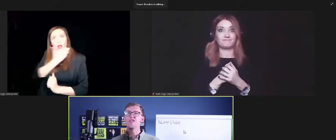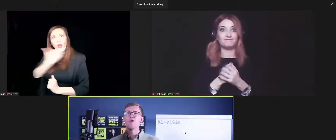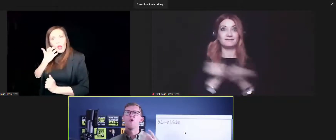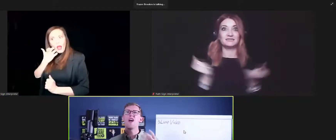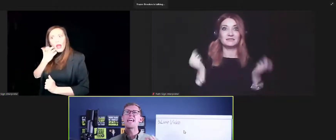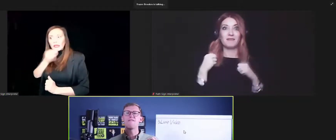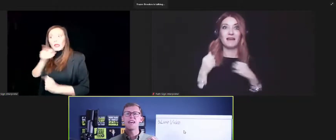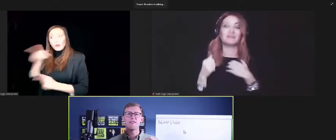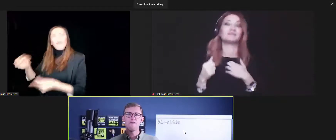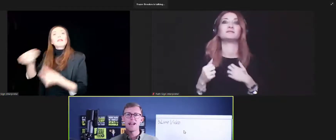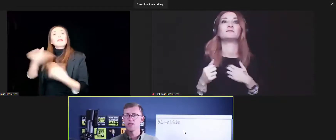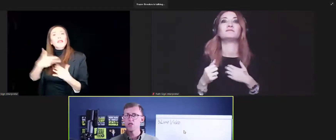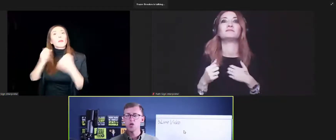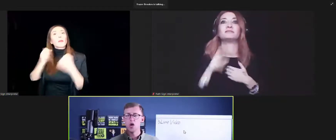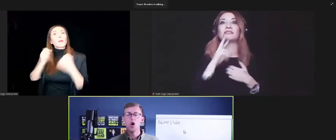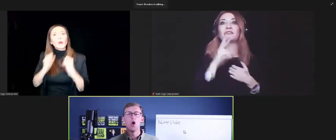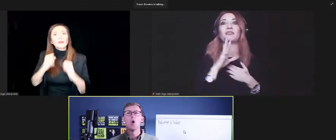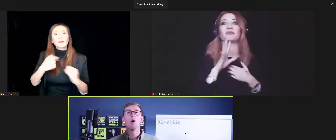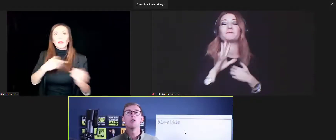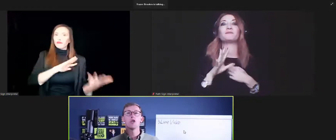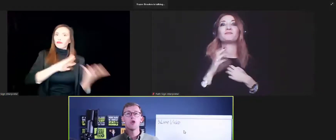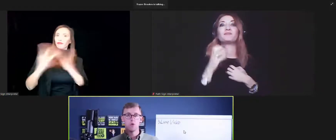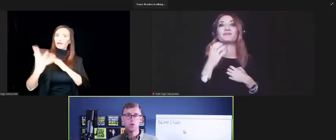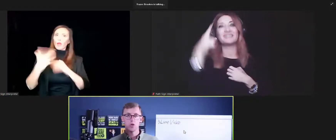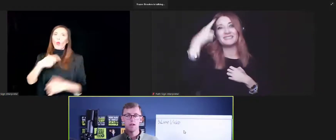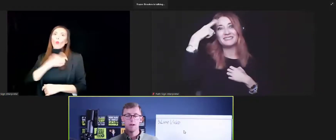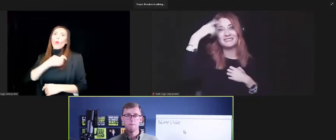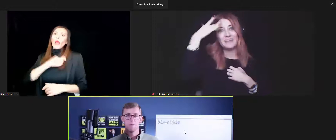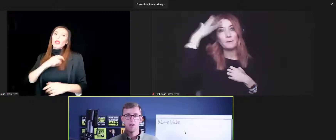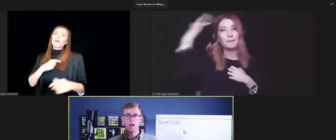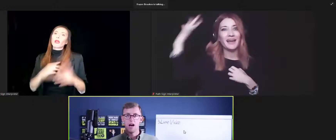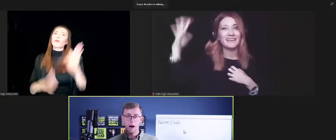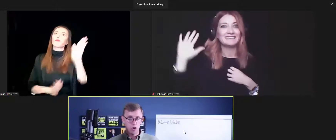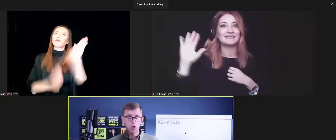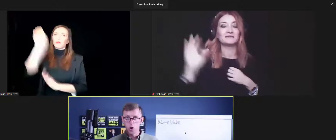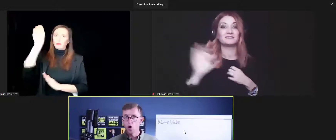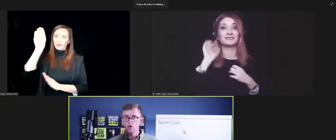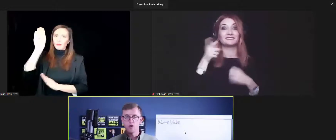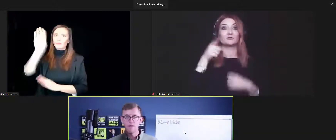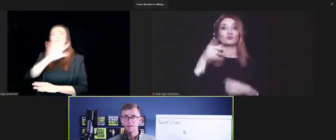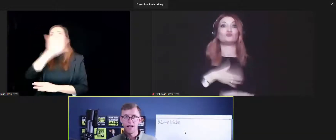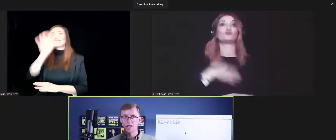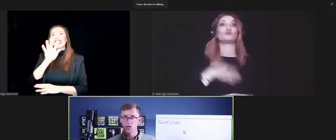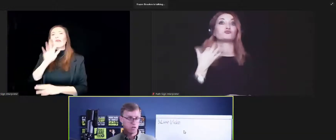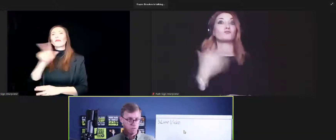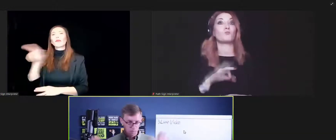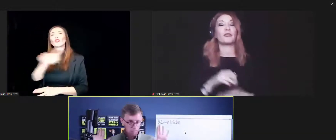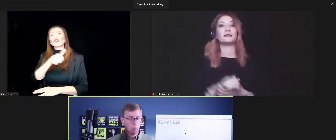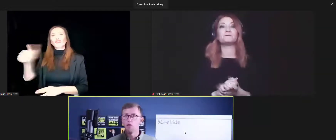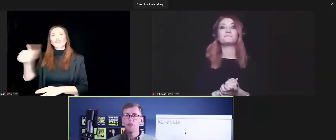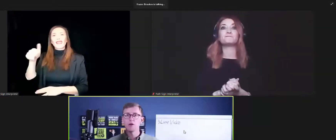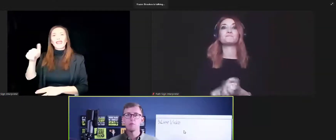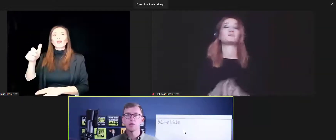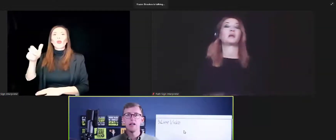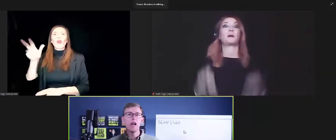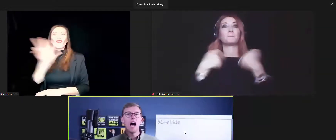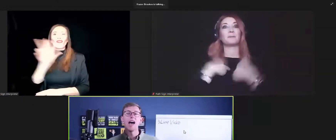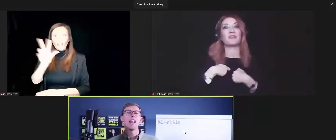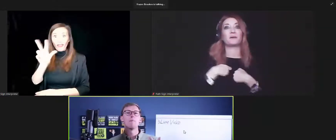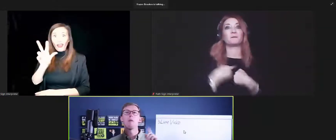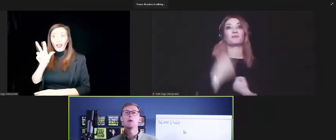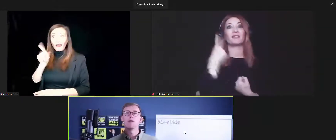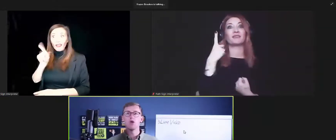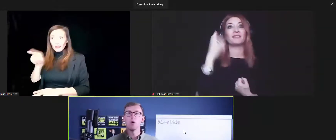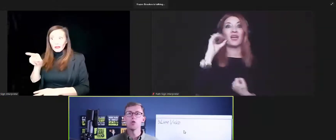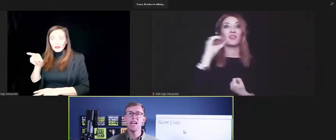100 raving fans. What do you choose? I would choose 100 raving fans, 1,000%. And I